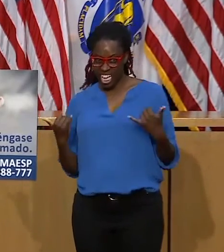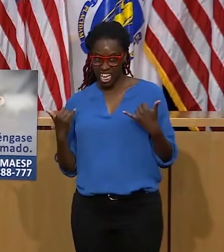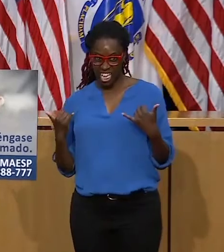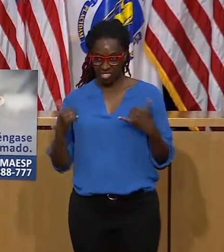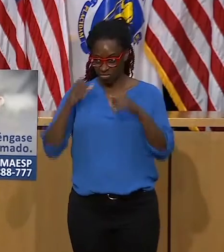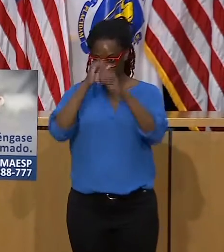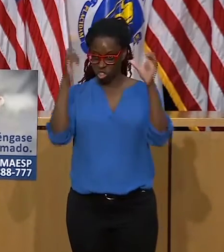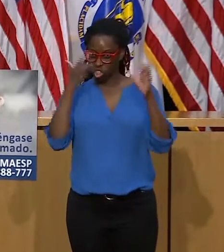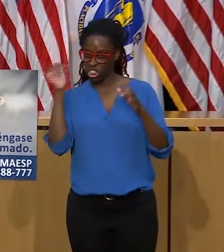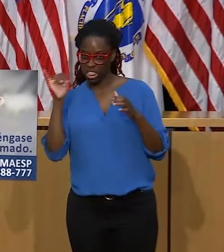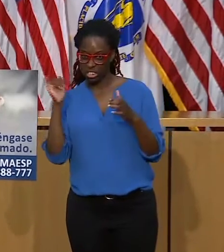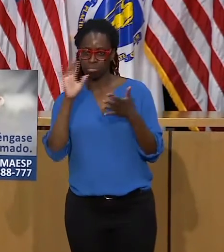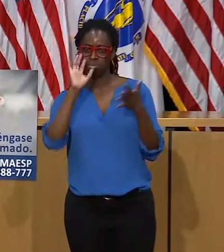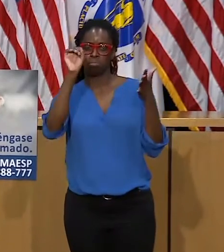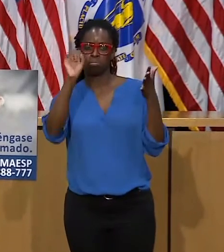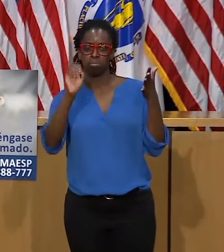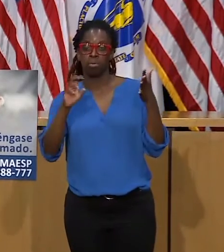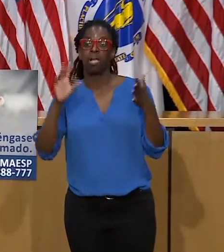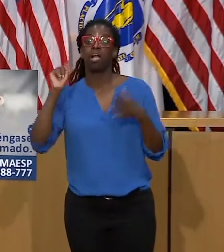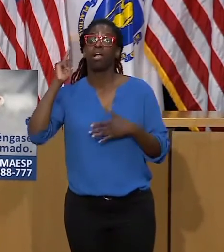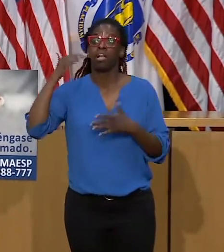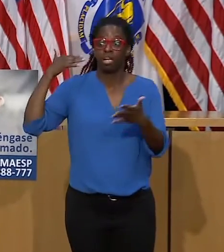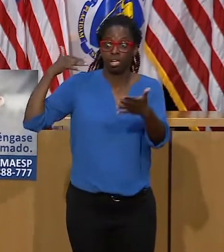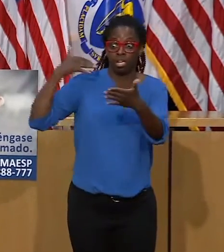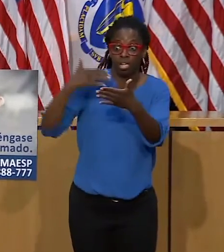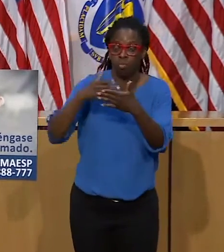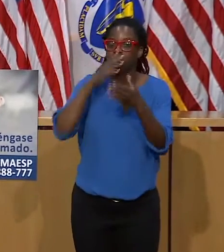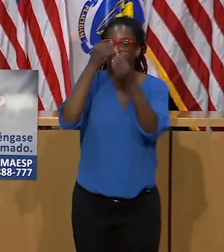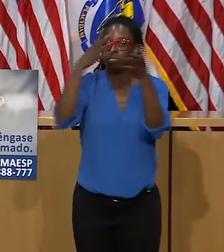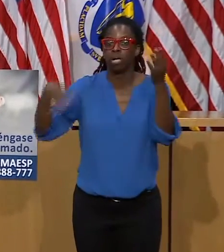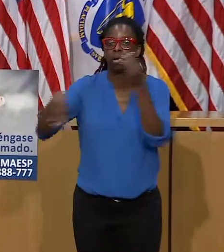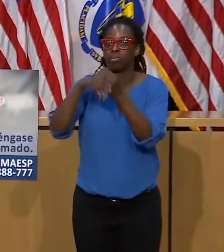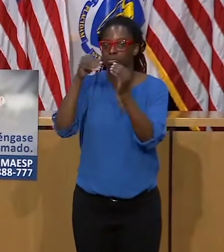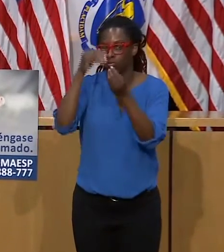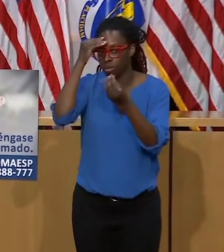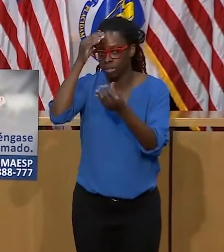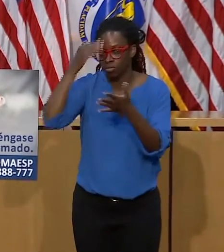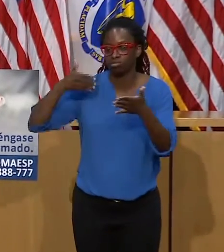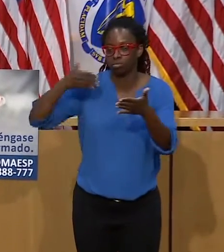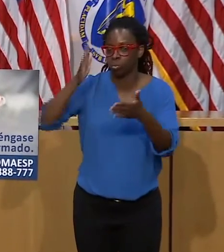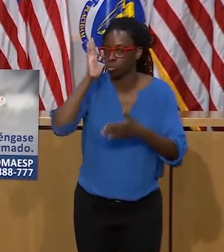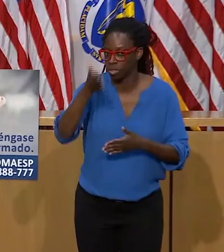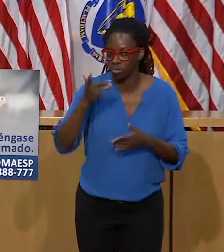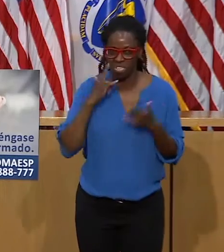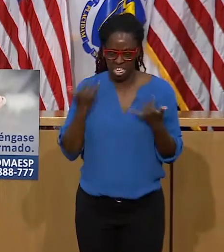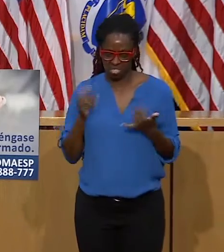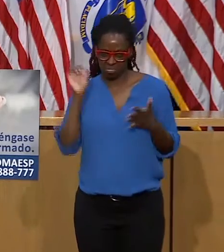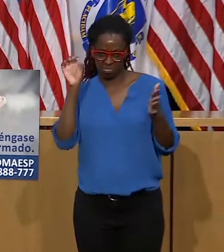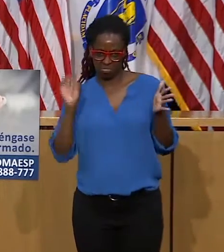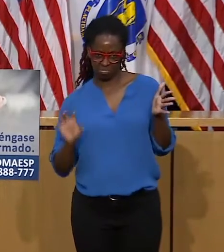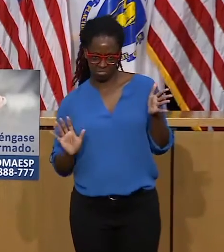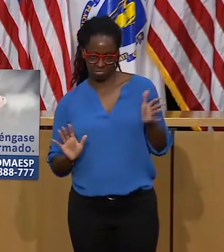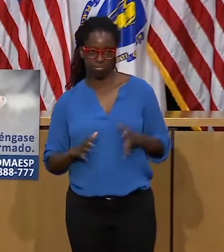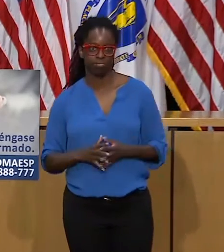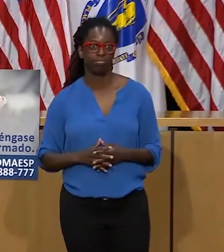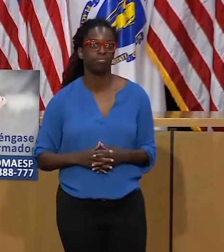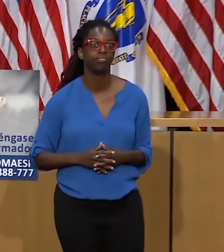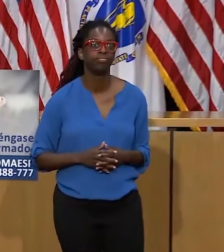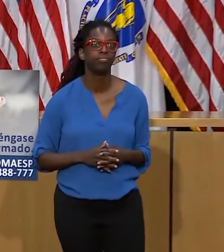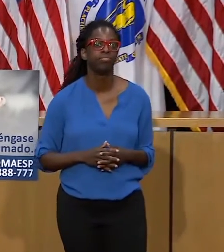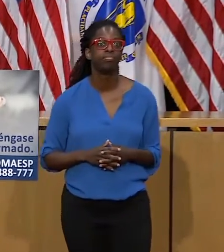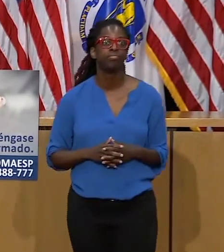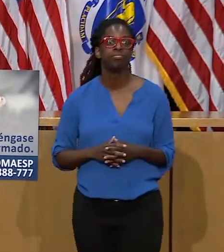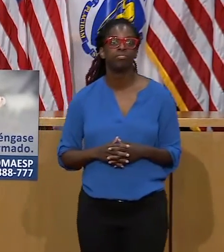today, our reopening work group made up of students, parents, teachers, nurses,